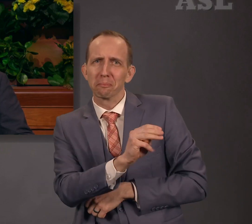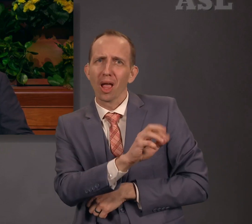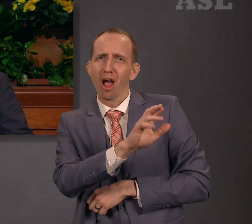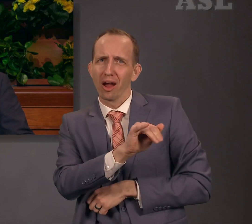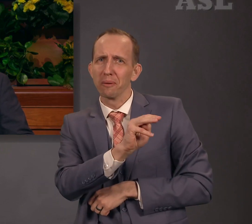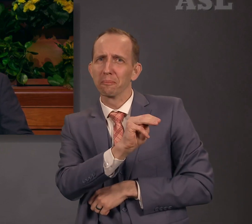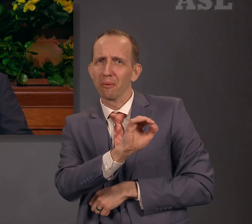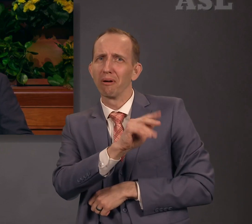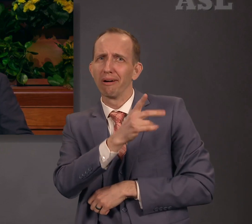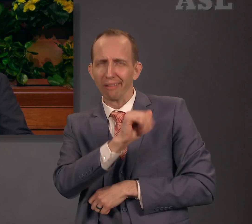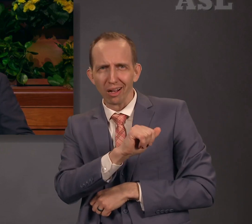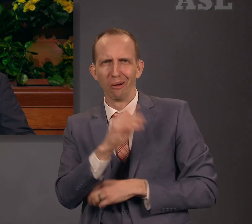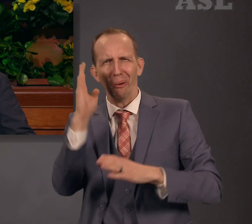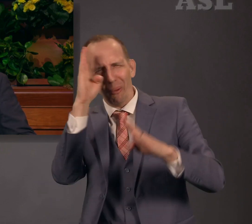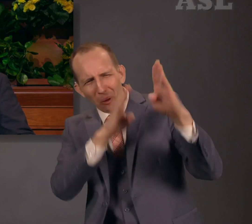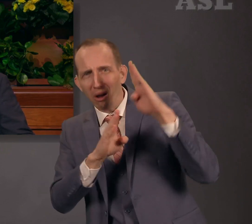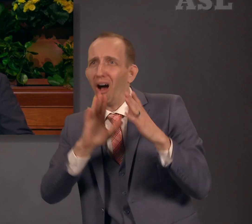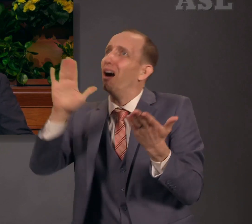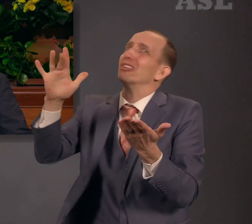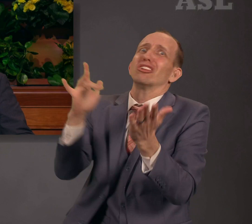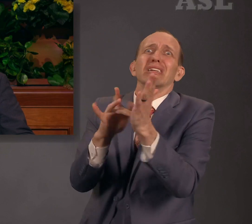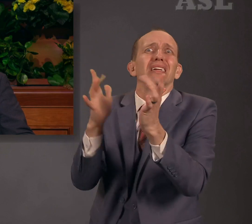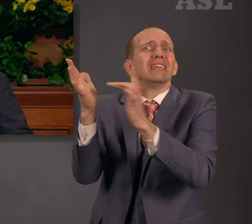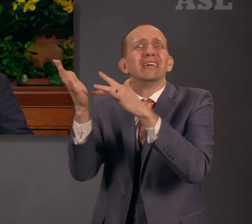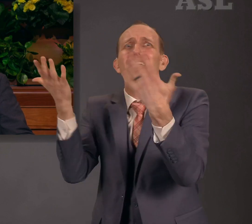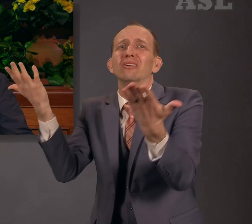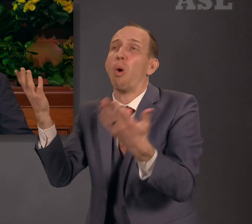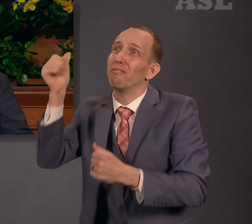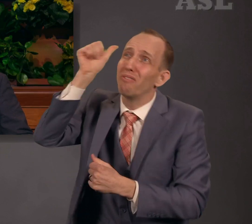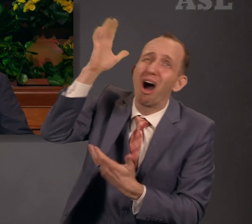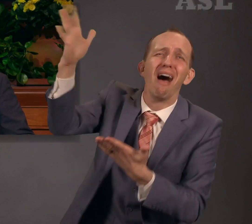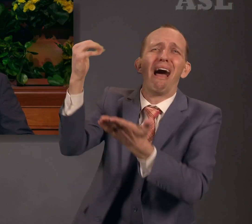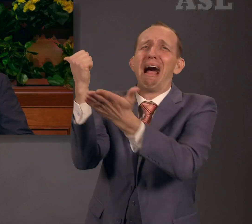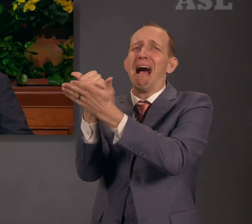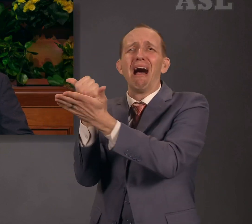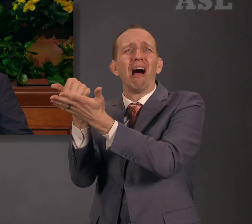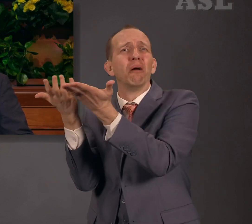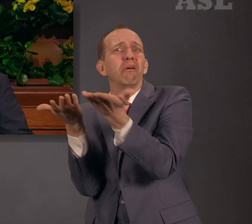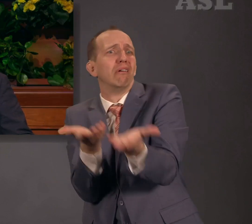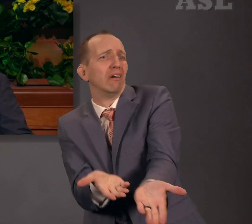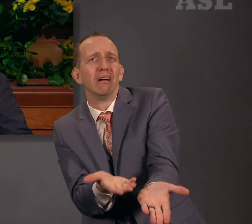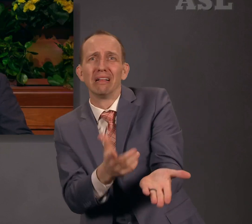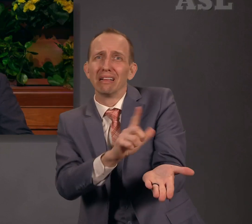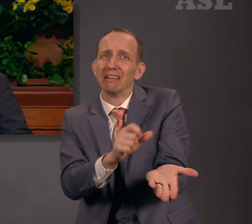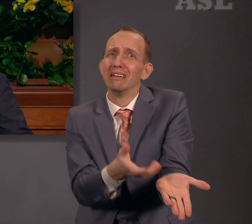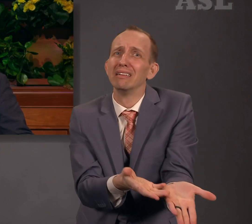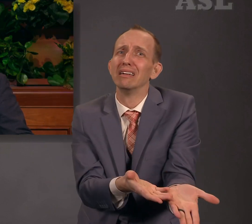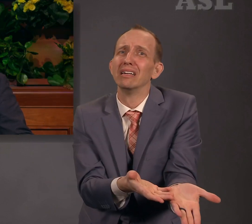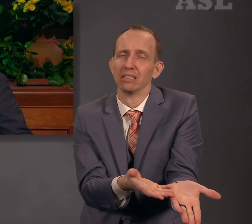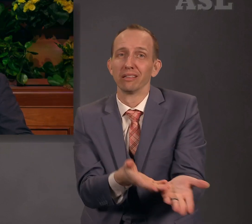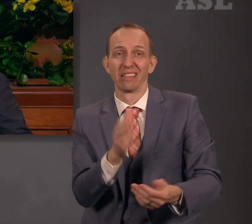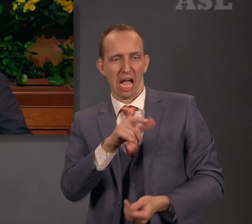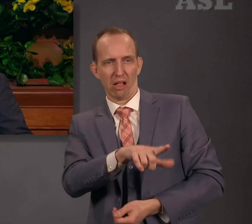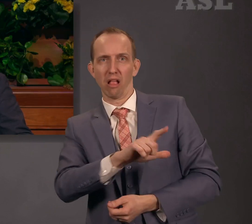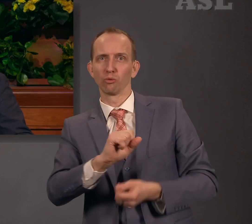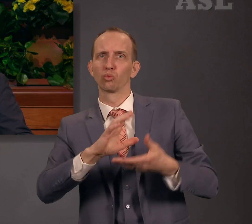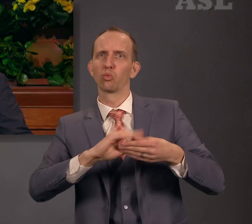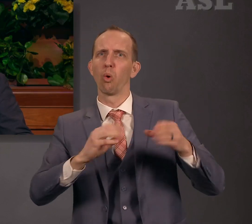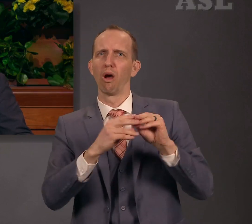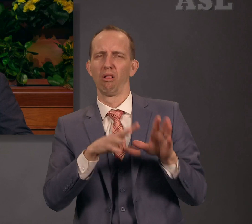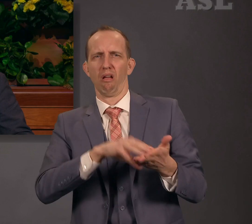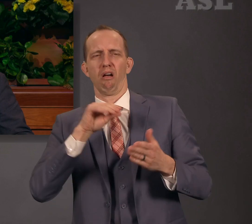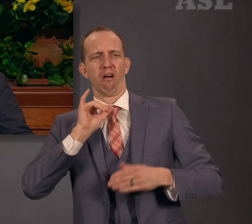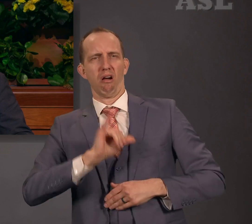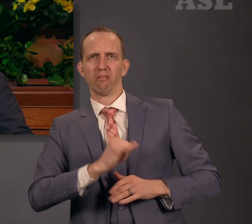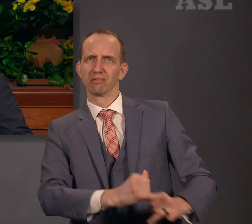or ask the Father for his divine intervention. The story of Lazarus teaches us principles that can be applied to our own